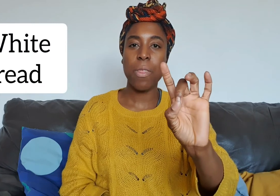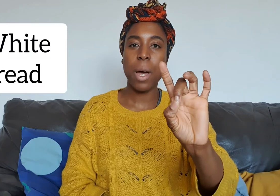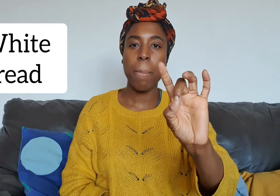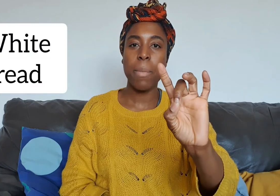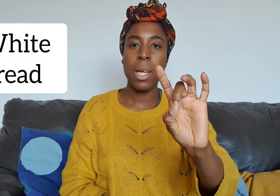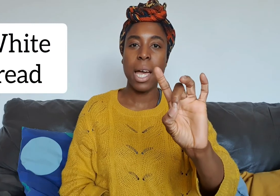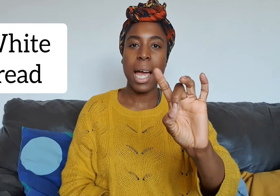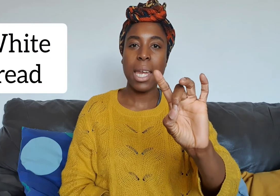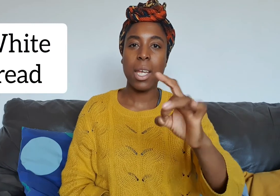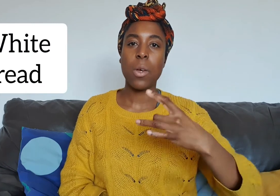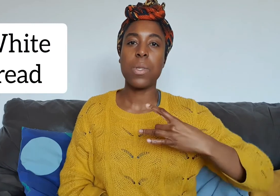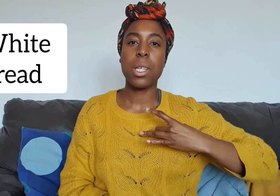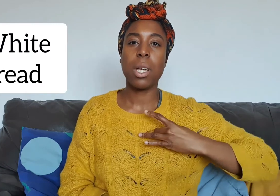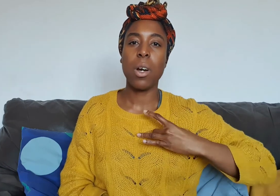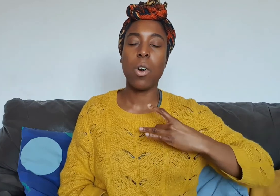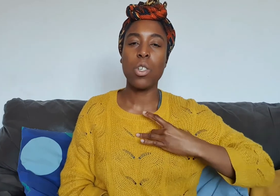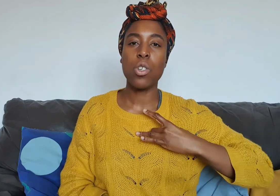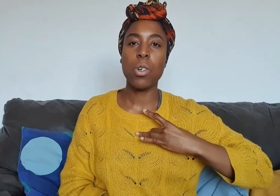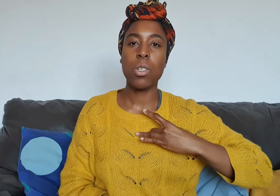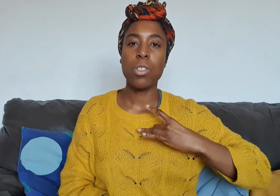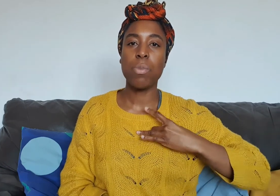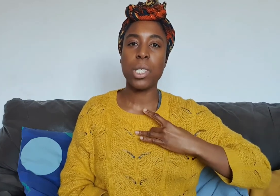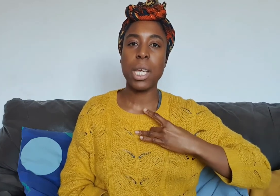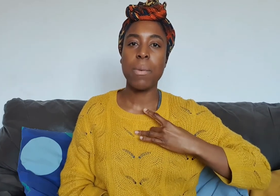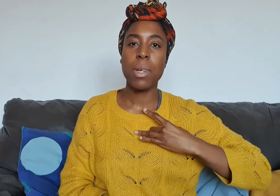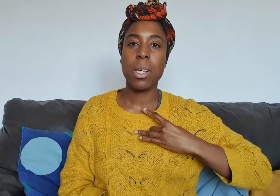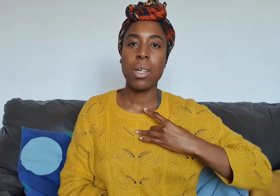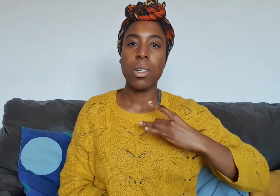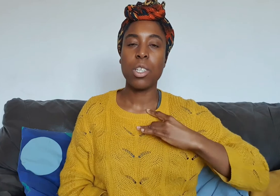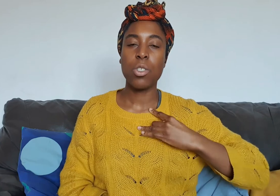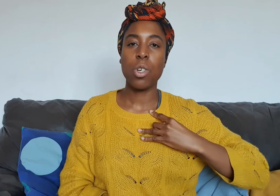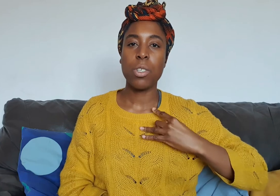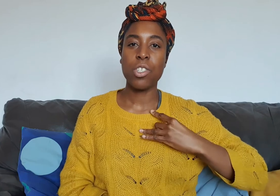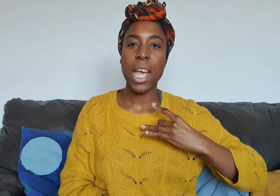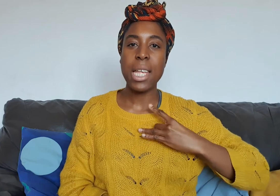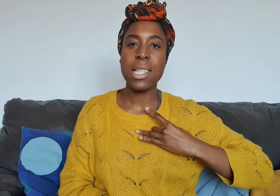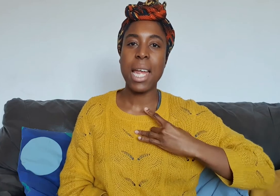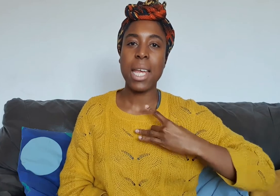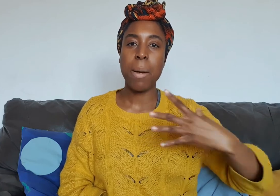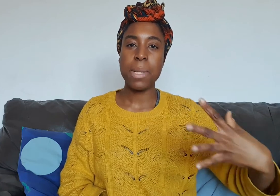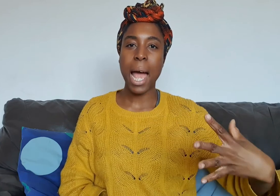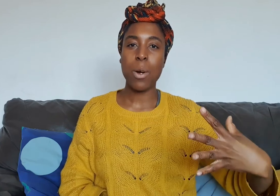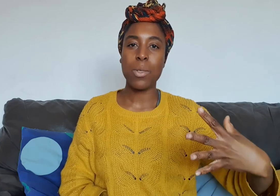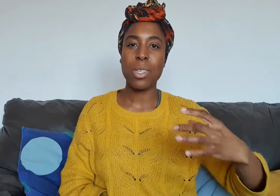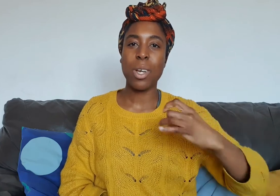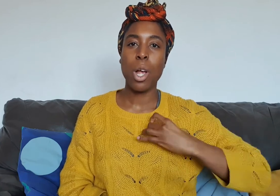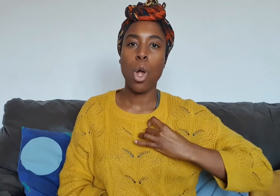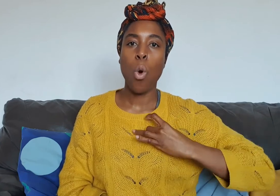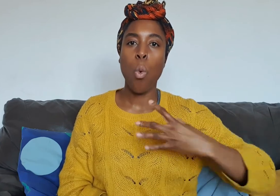thumb, and it goes on your body, your chest, and it comes out.